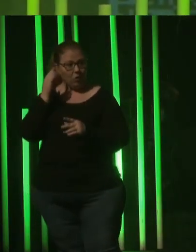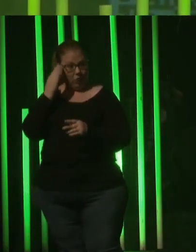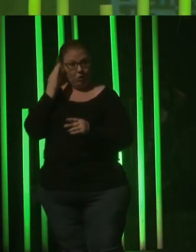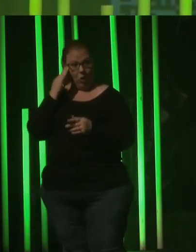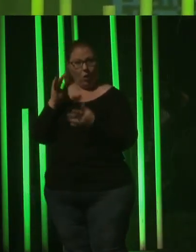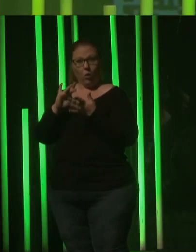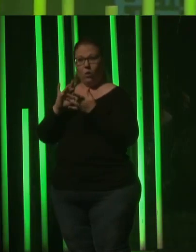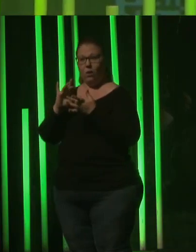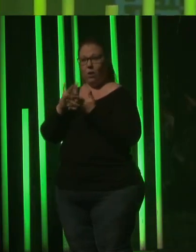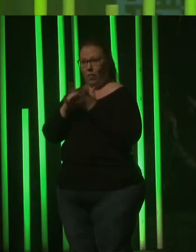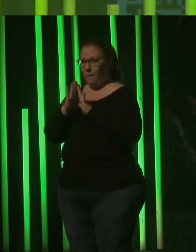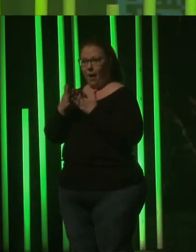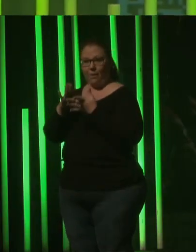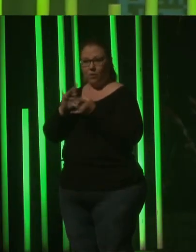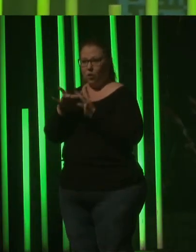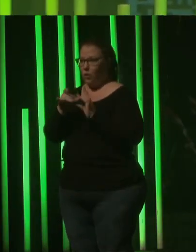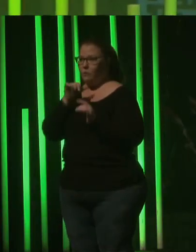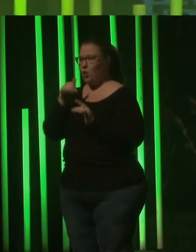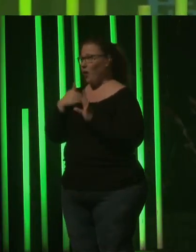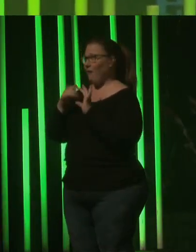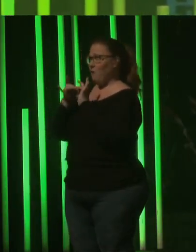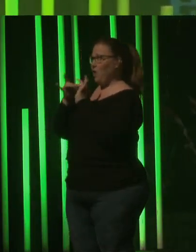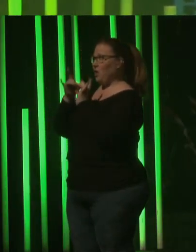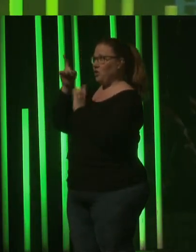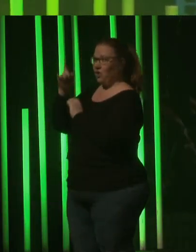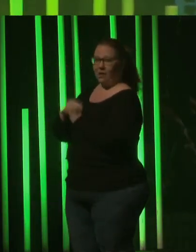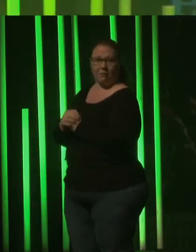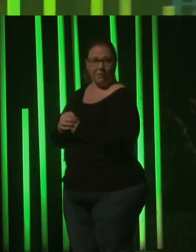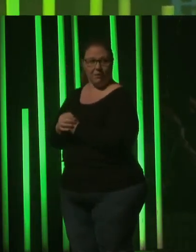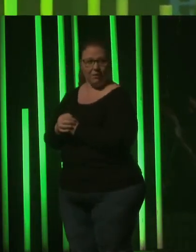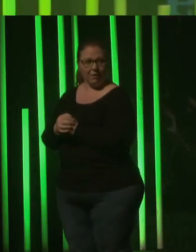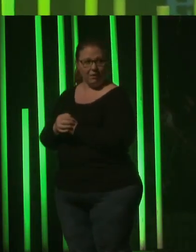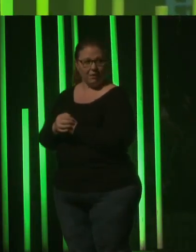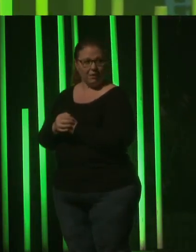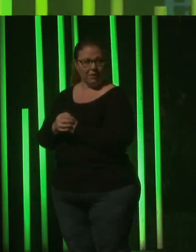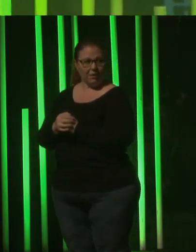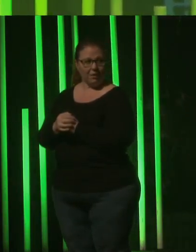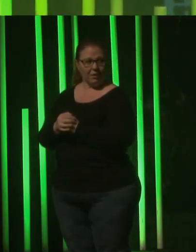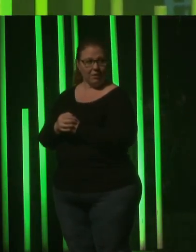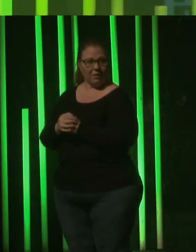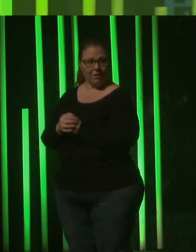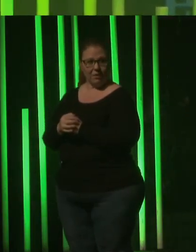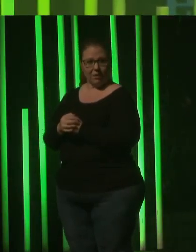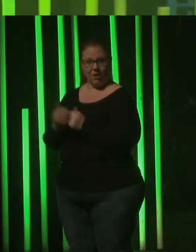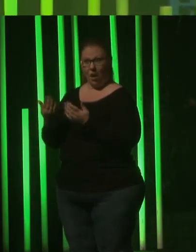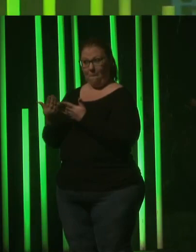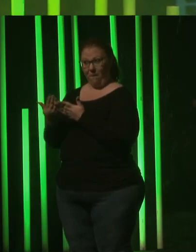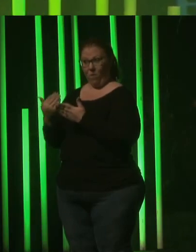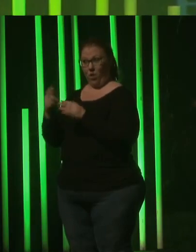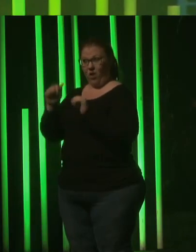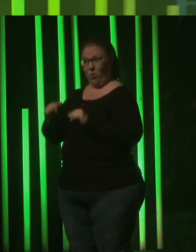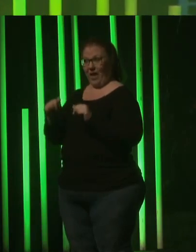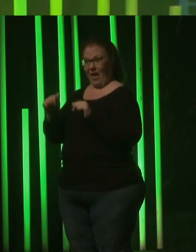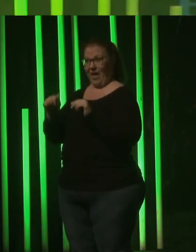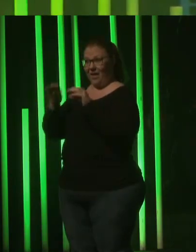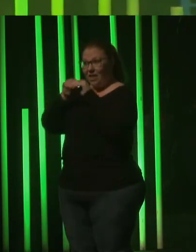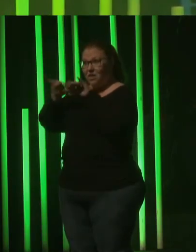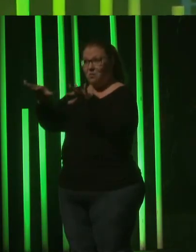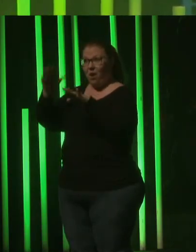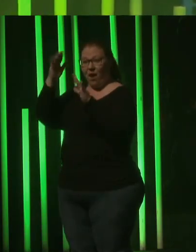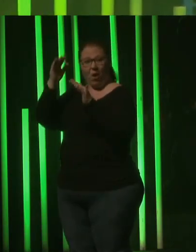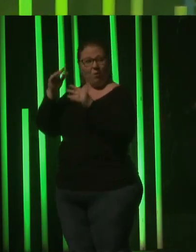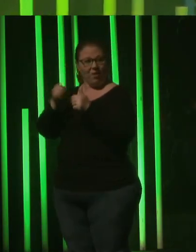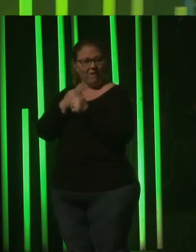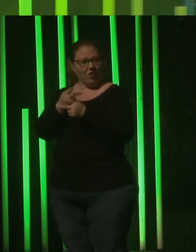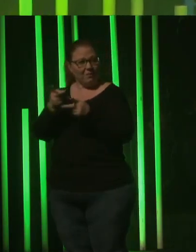stories, but you don't have relationship. And see, so before you go out to be ambassadors of hope, you know, the first